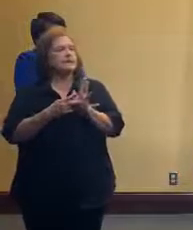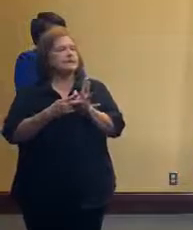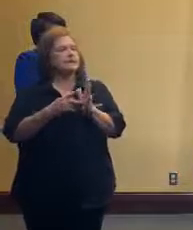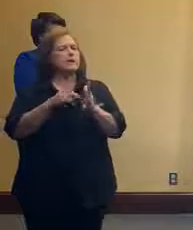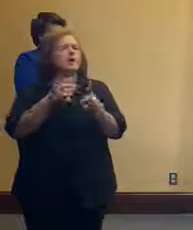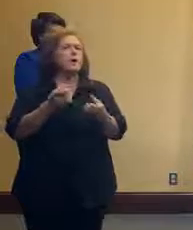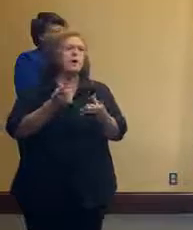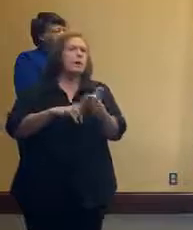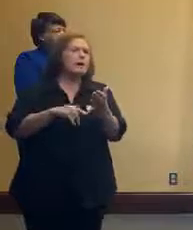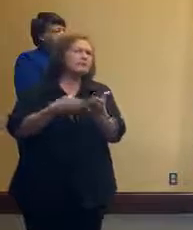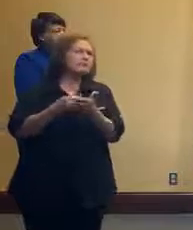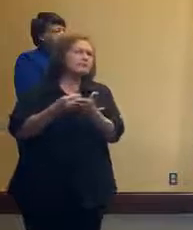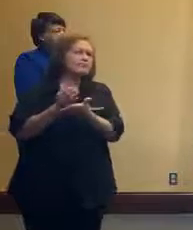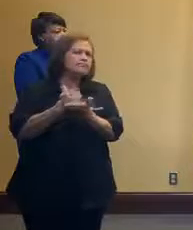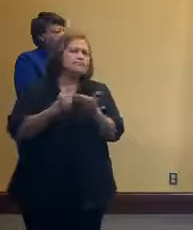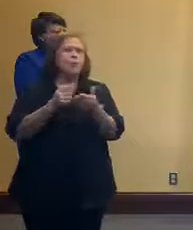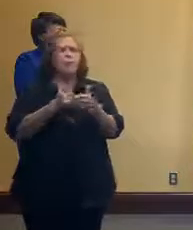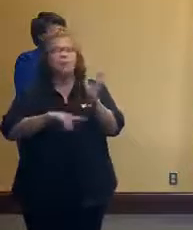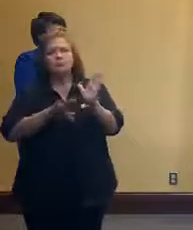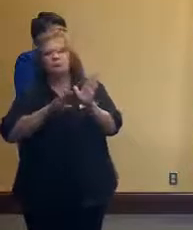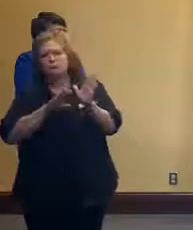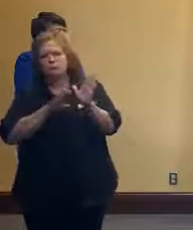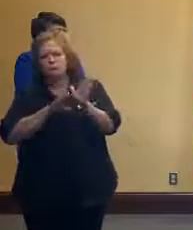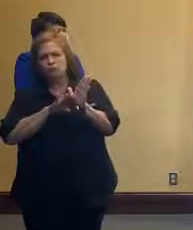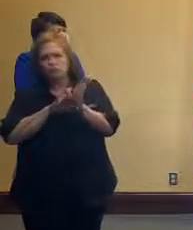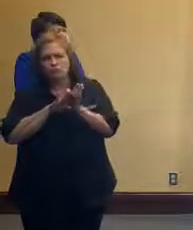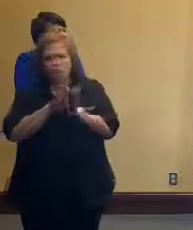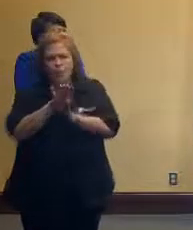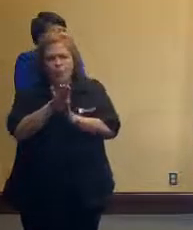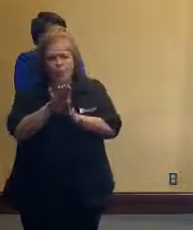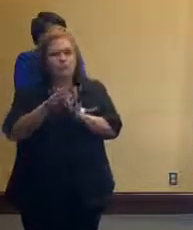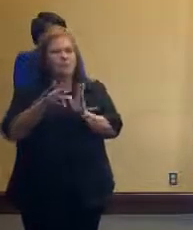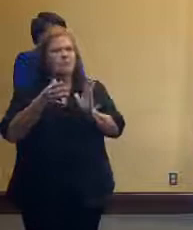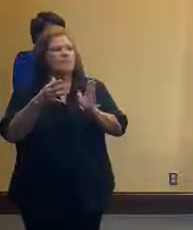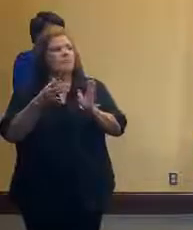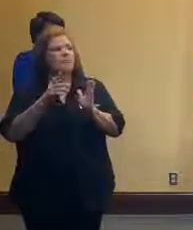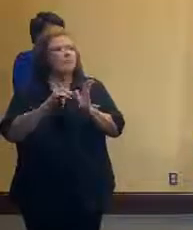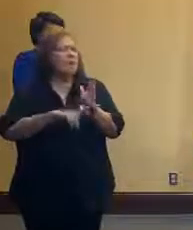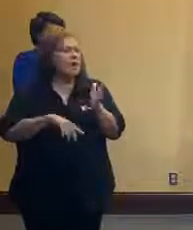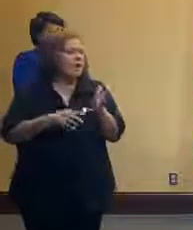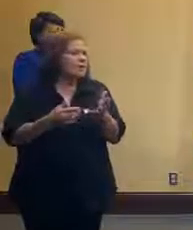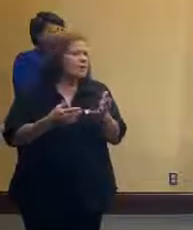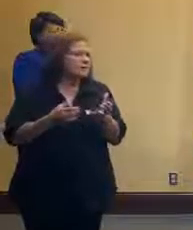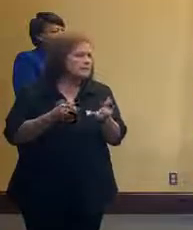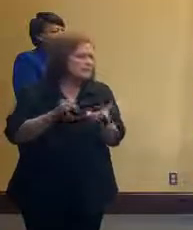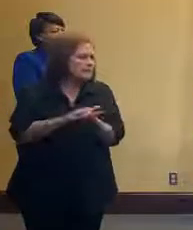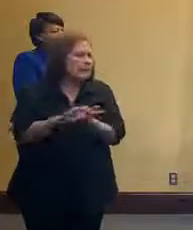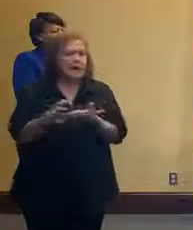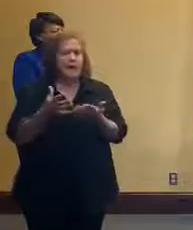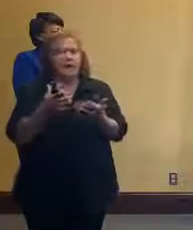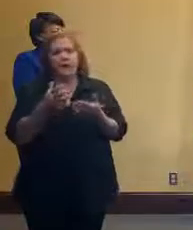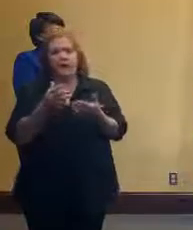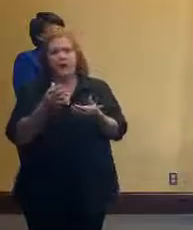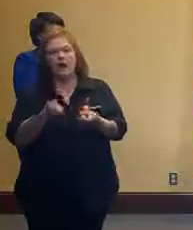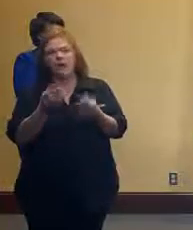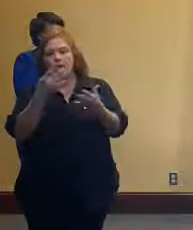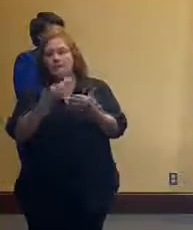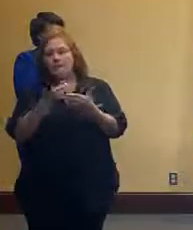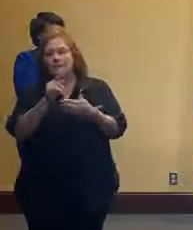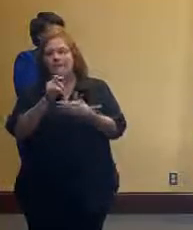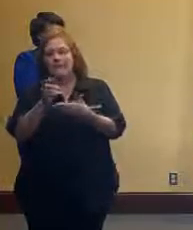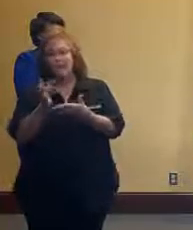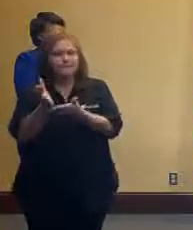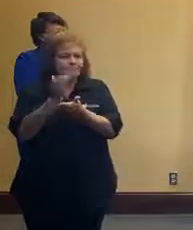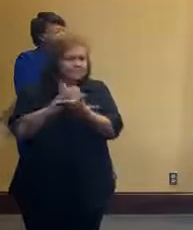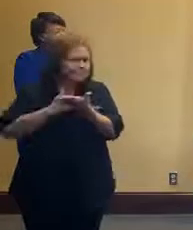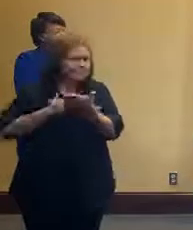your economy and the growth rate as far as what is being spent and how sales tax dollars are being utilized.